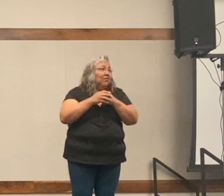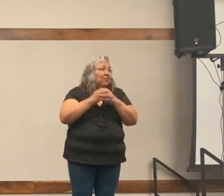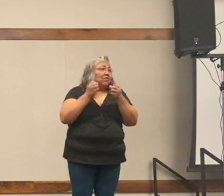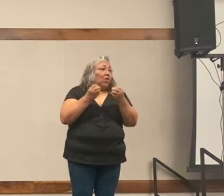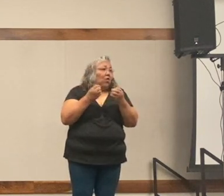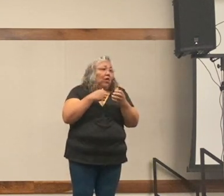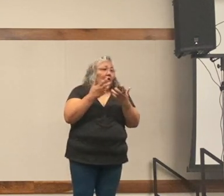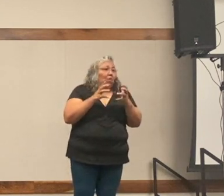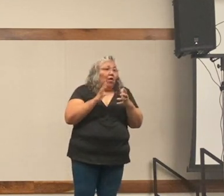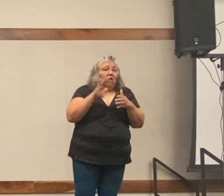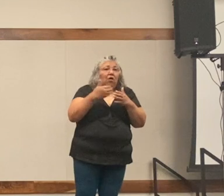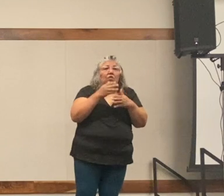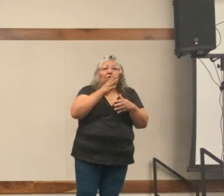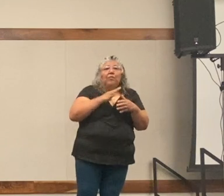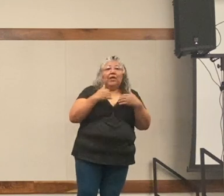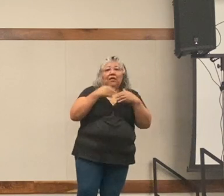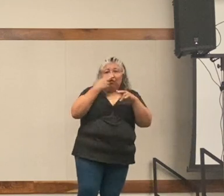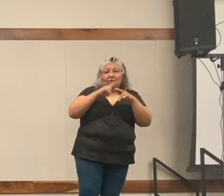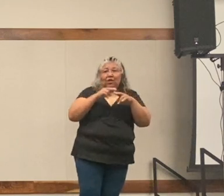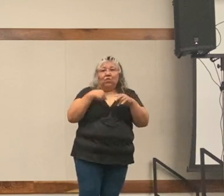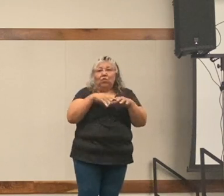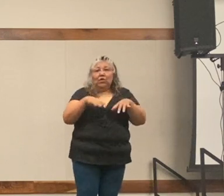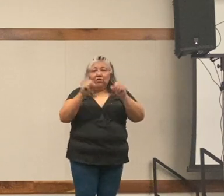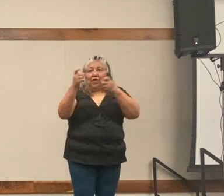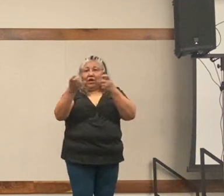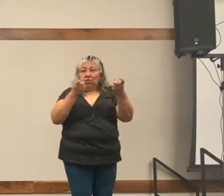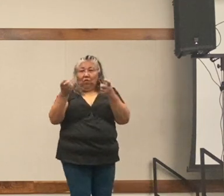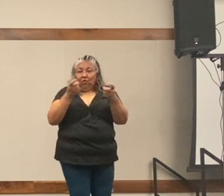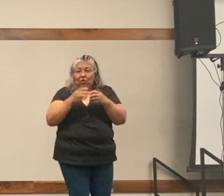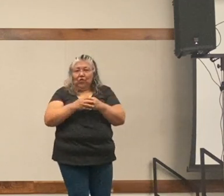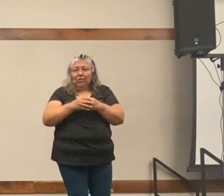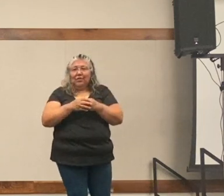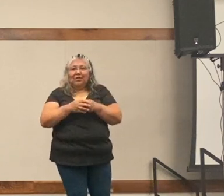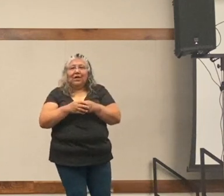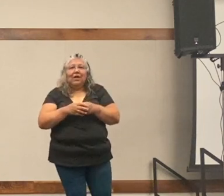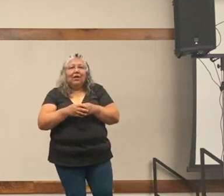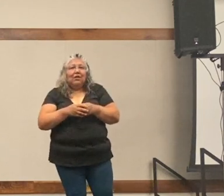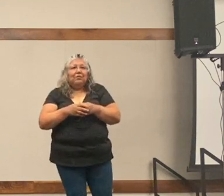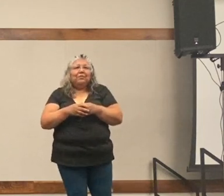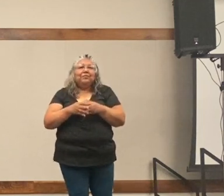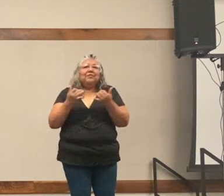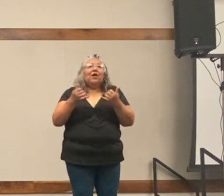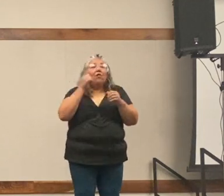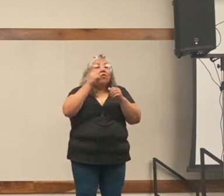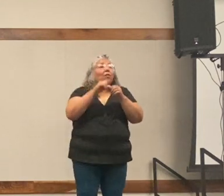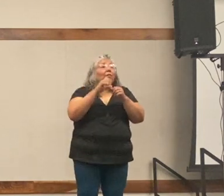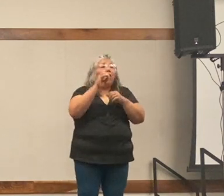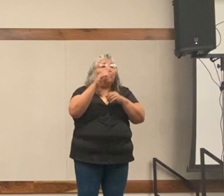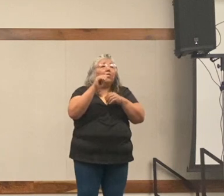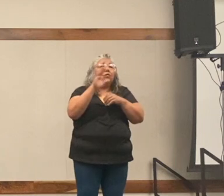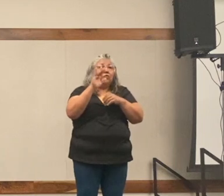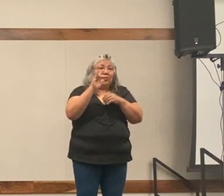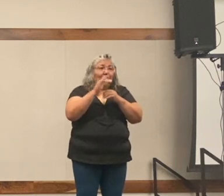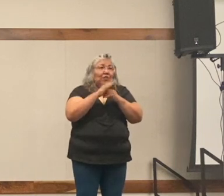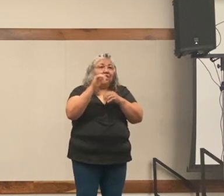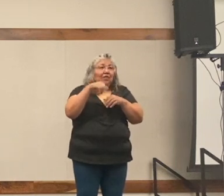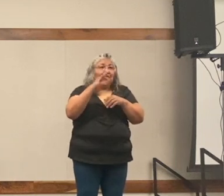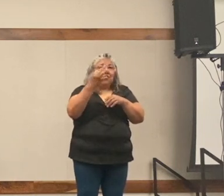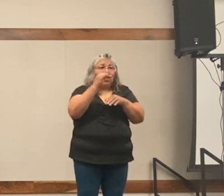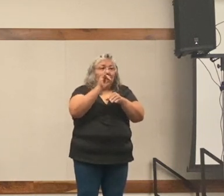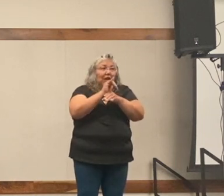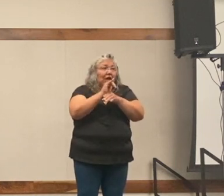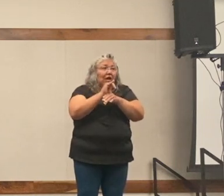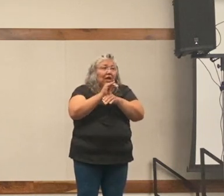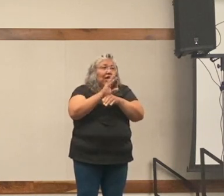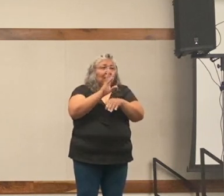we didn't want all the women to have all the fun, so we're taking over and going to it. So remember, October 25th, it's a Friday night